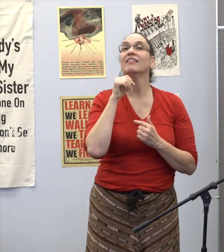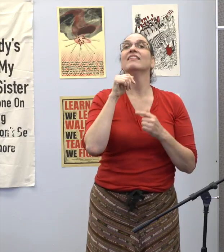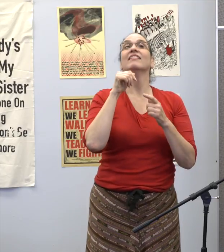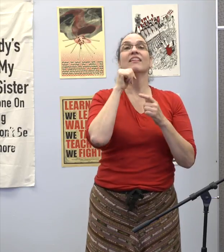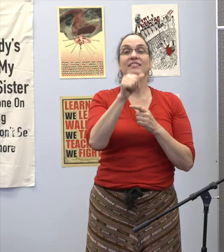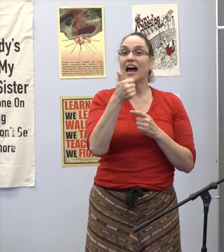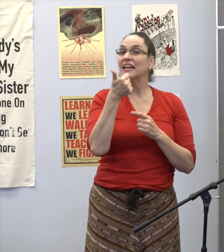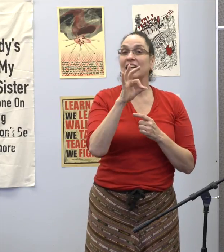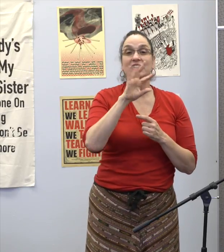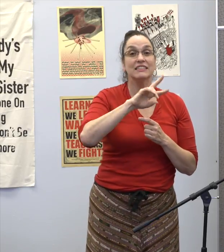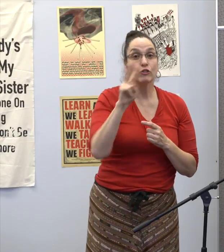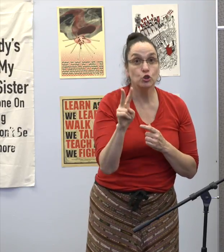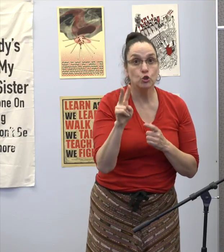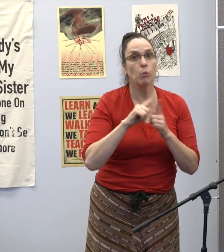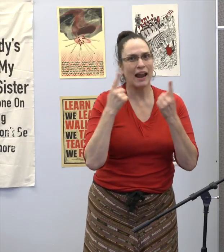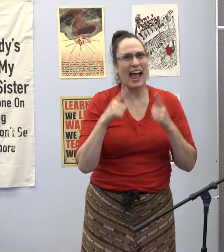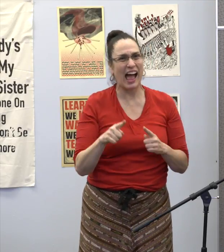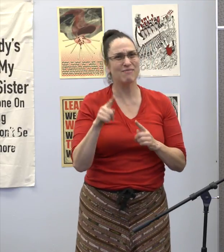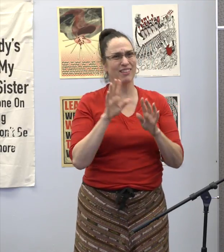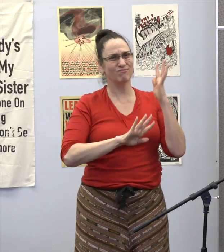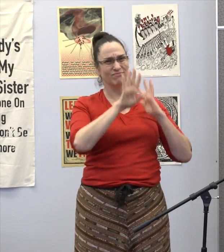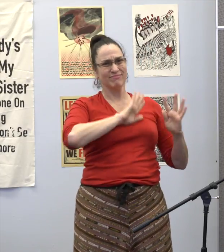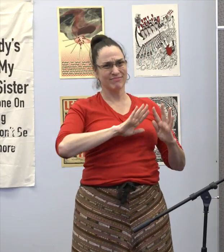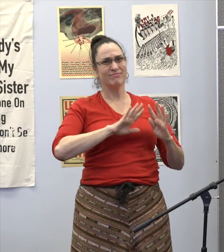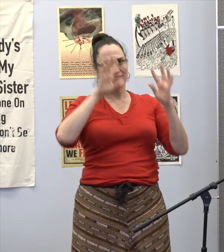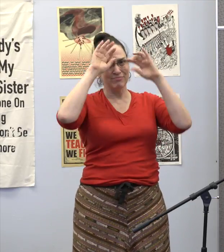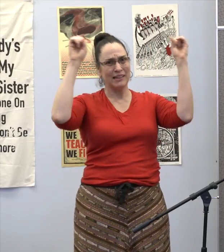not 1972, but 1912.